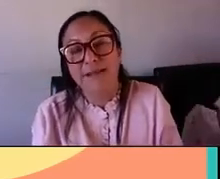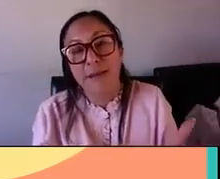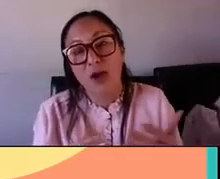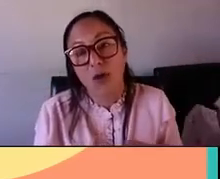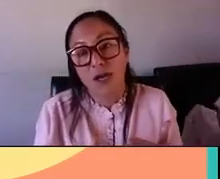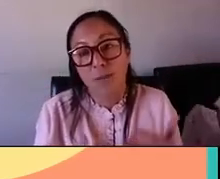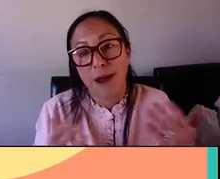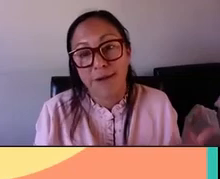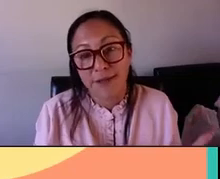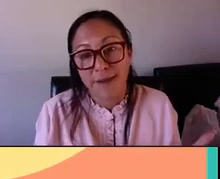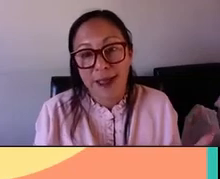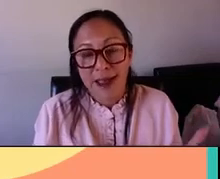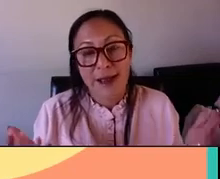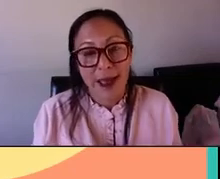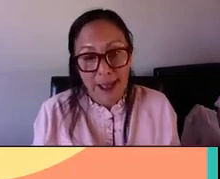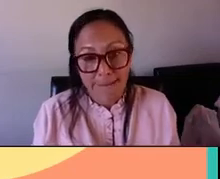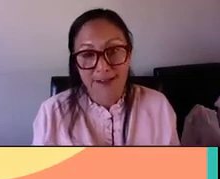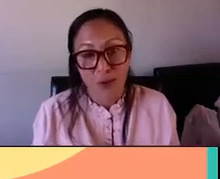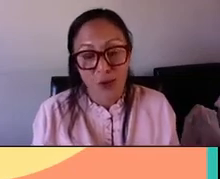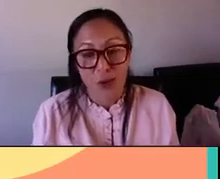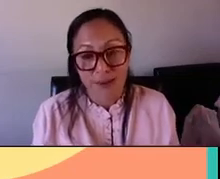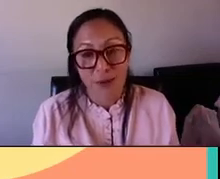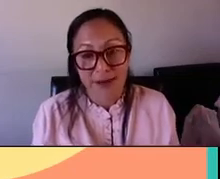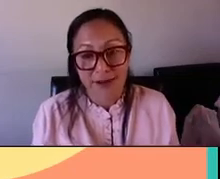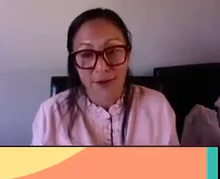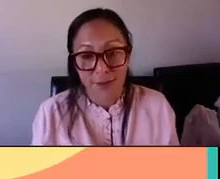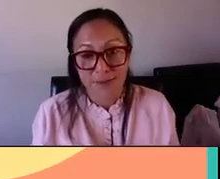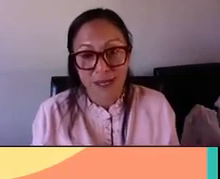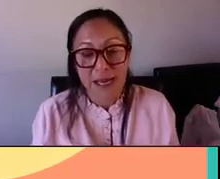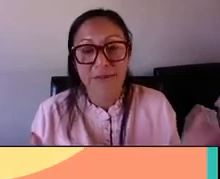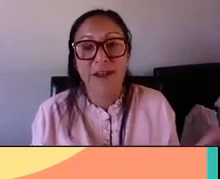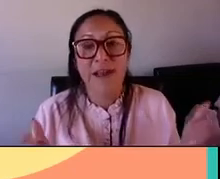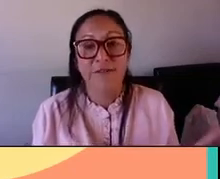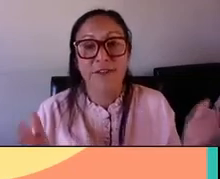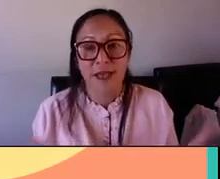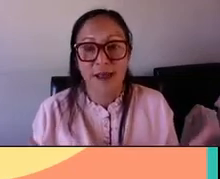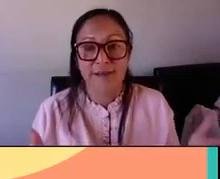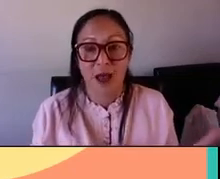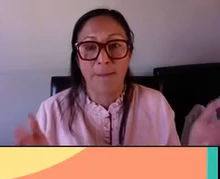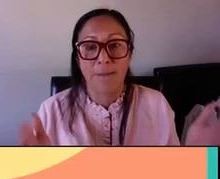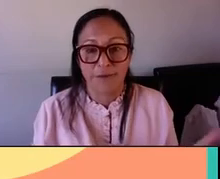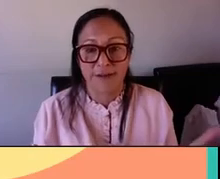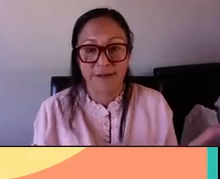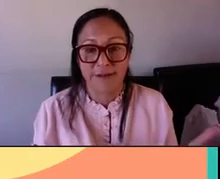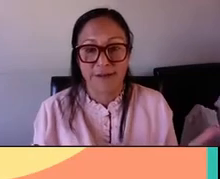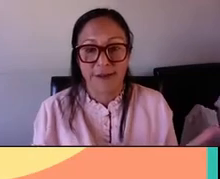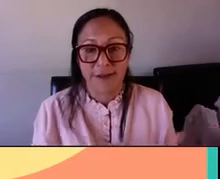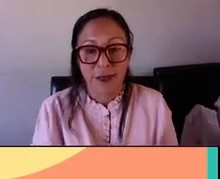makes them know that you're proud of them and happy, is what you want to be ready to do, even if the sign is not